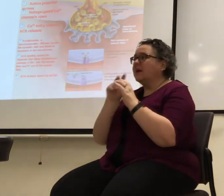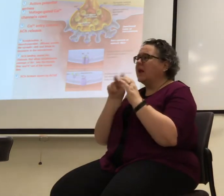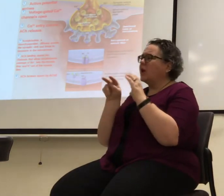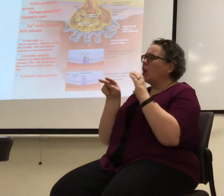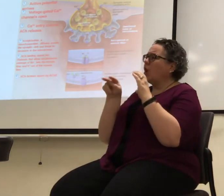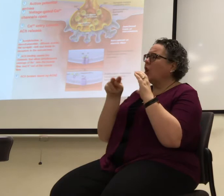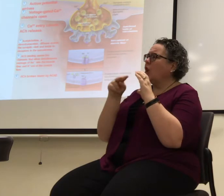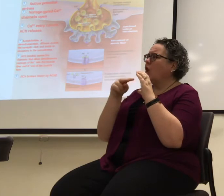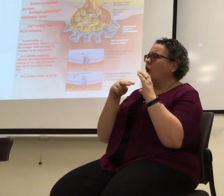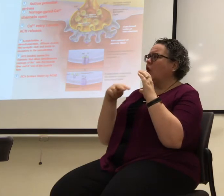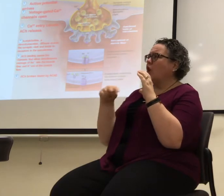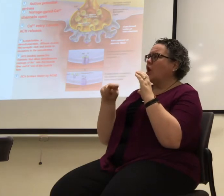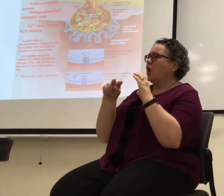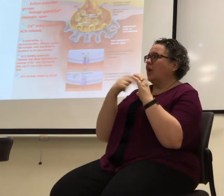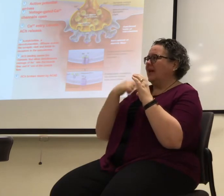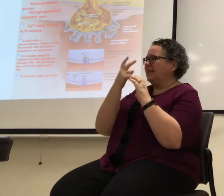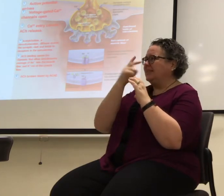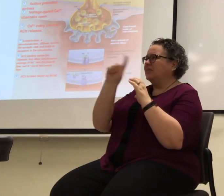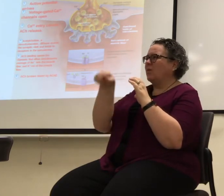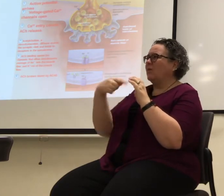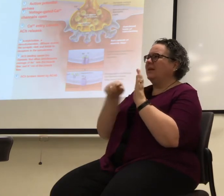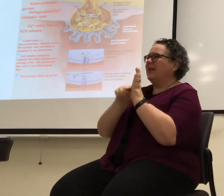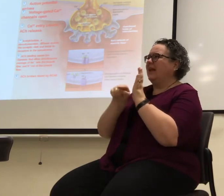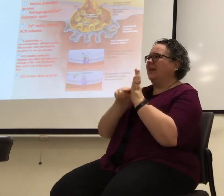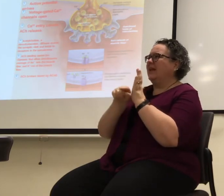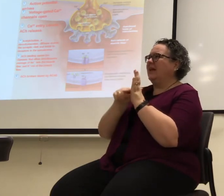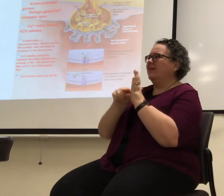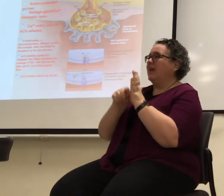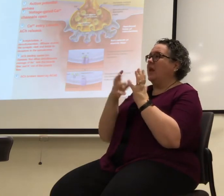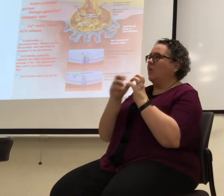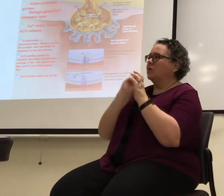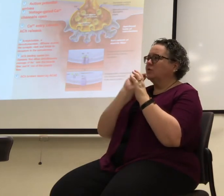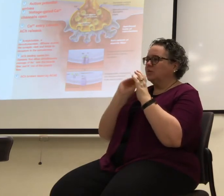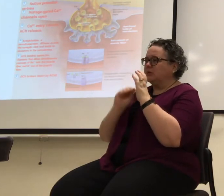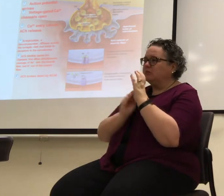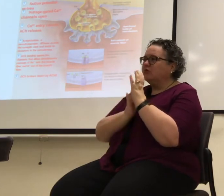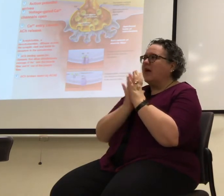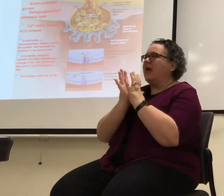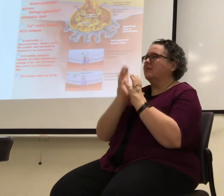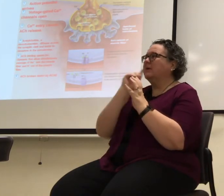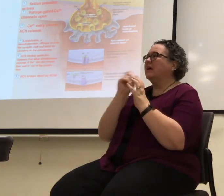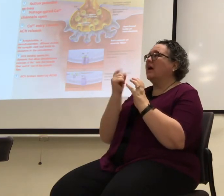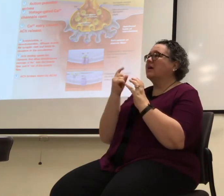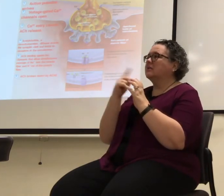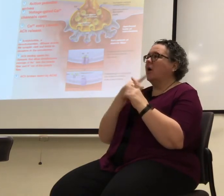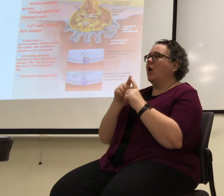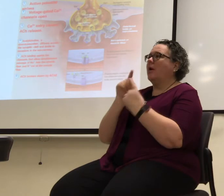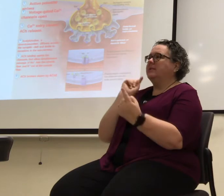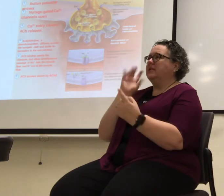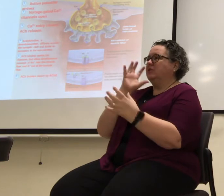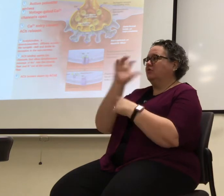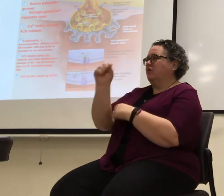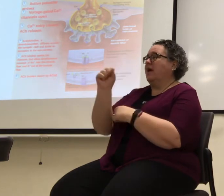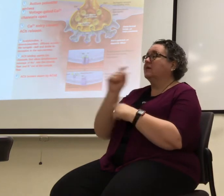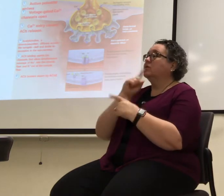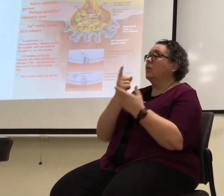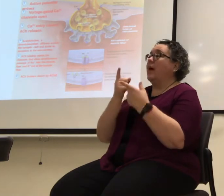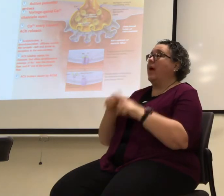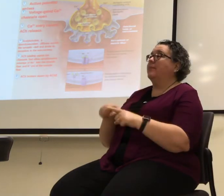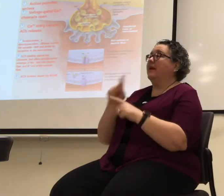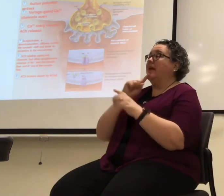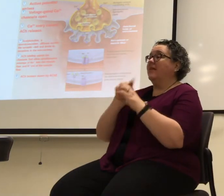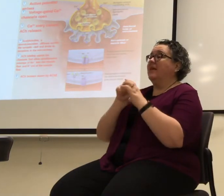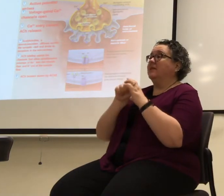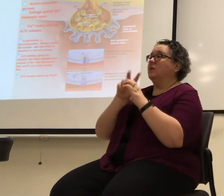it sees nothing but negative charge. And it wants to spread there because opposites attract. Right? So what's going to happen is, this is going to